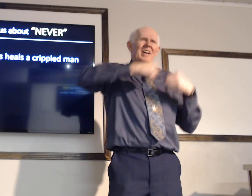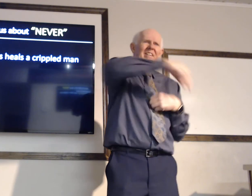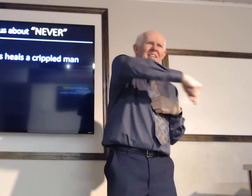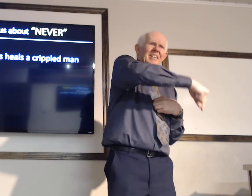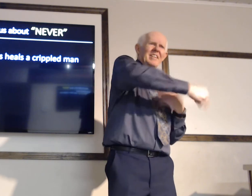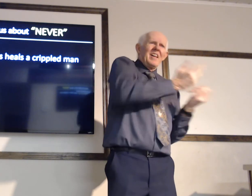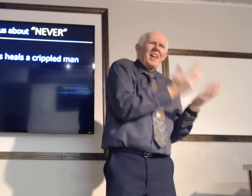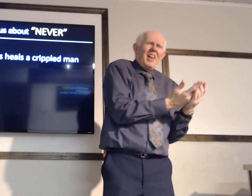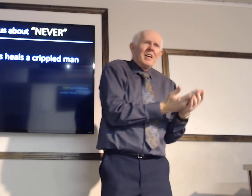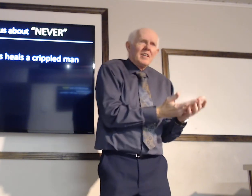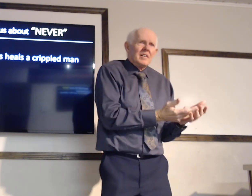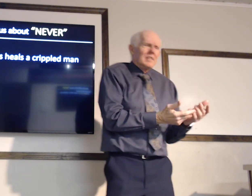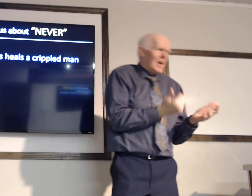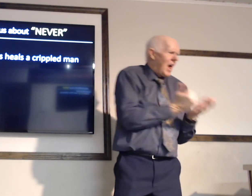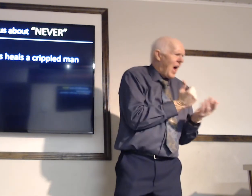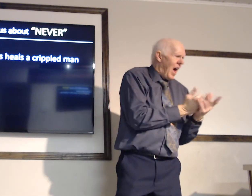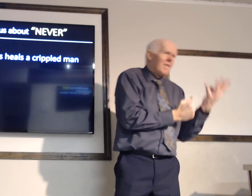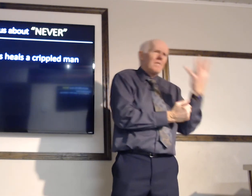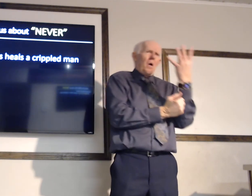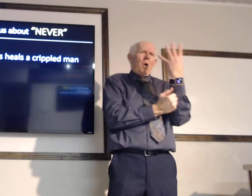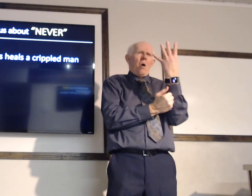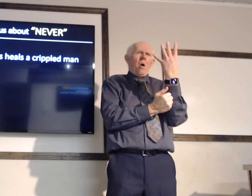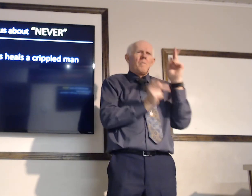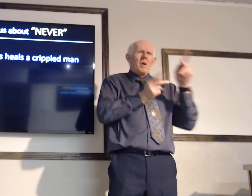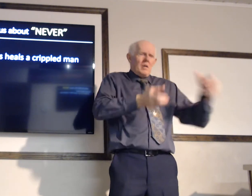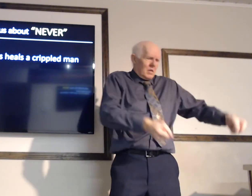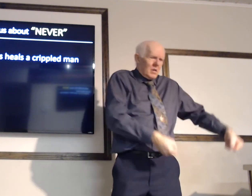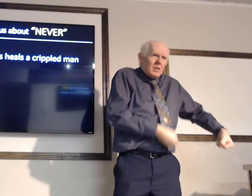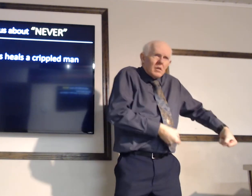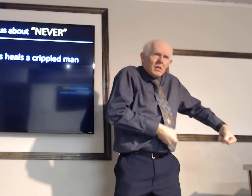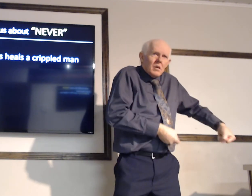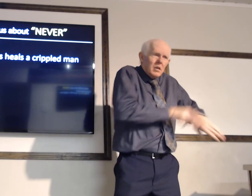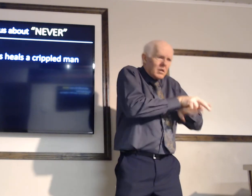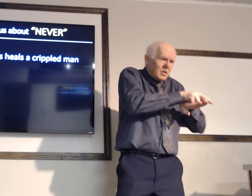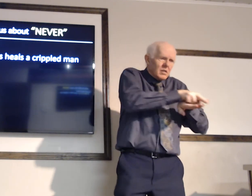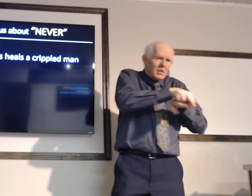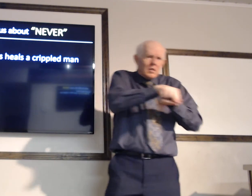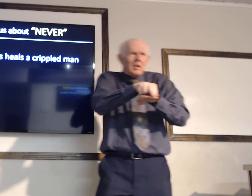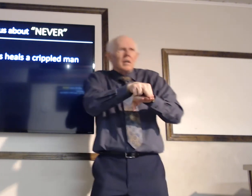wanted to go and meet Jesus. And he wanted his four friends who helped him.